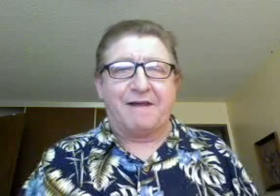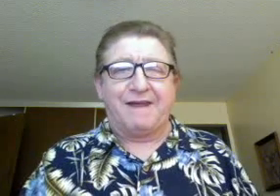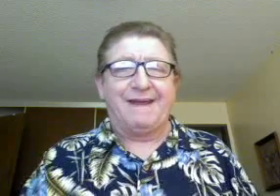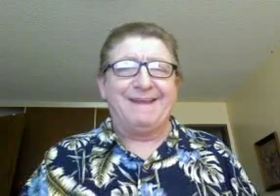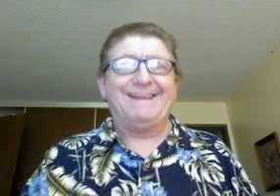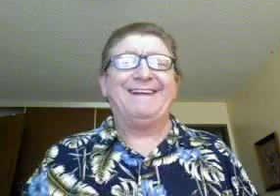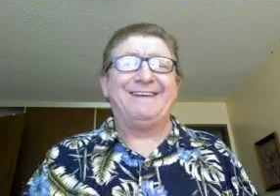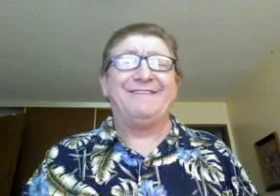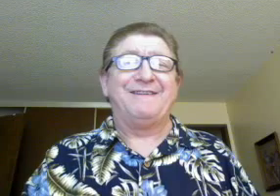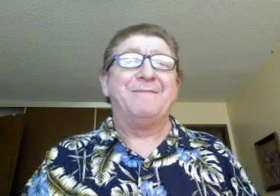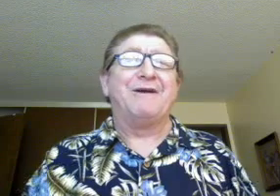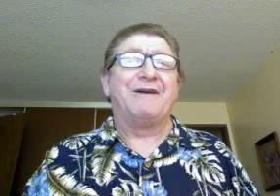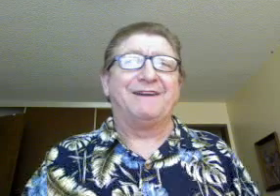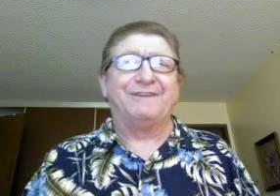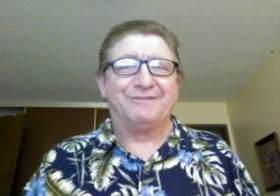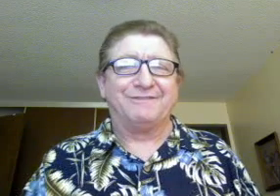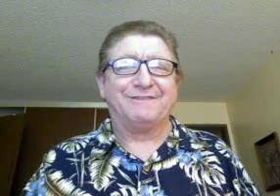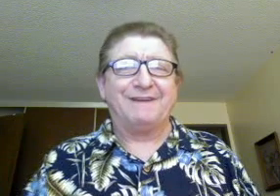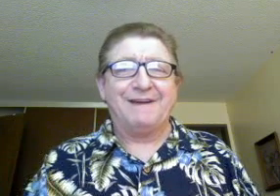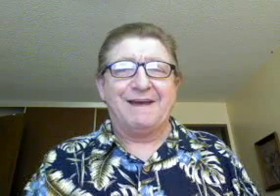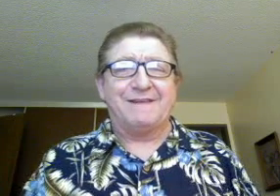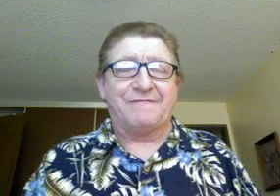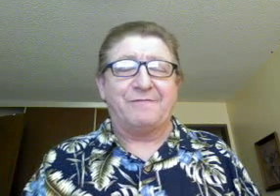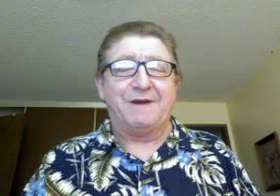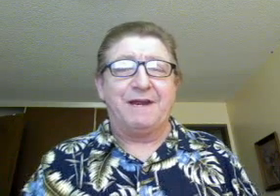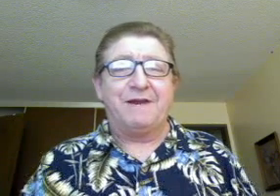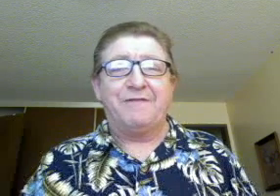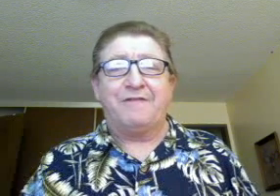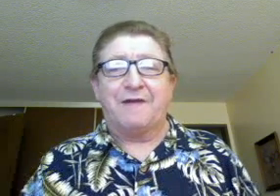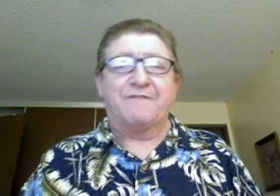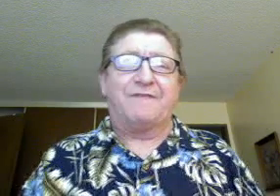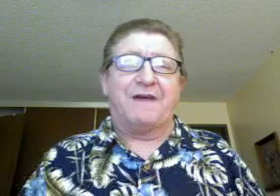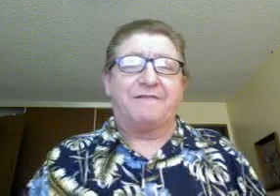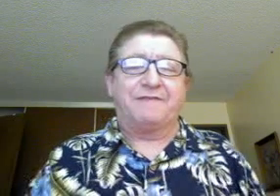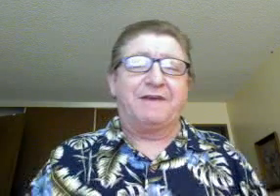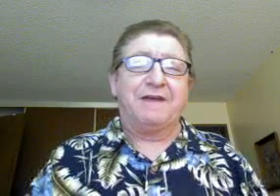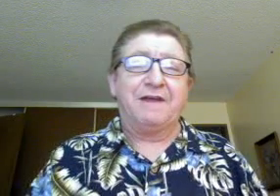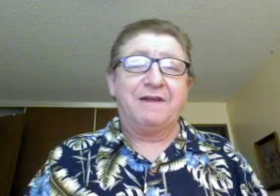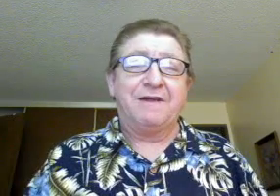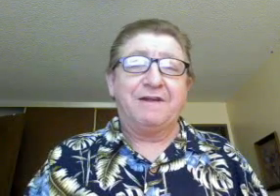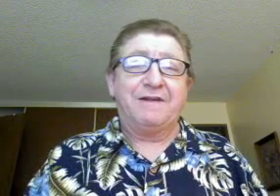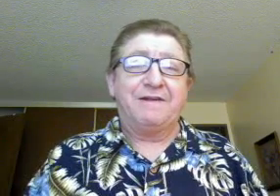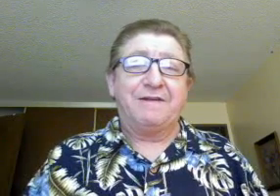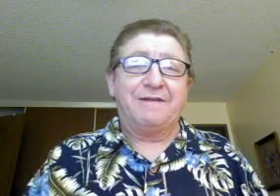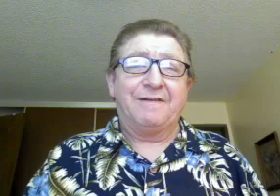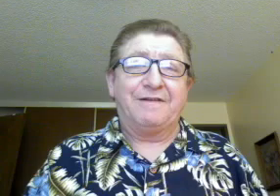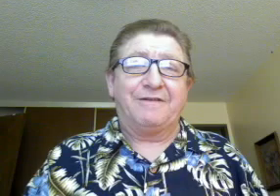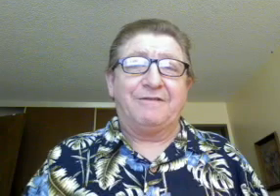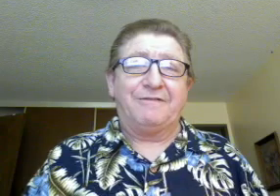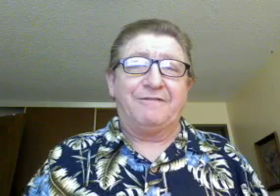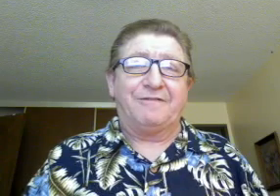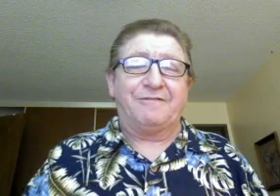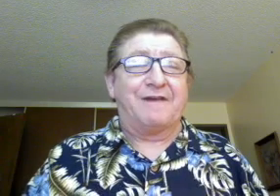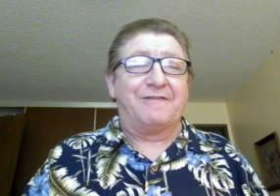psyche, into the American culture, as if we need their fantasy to strengthen